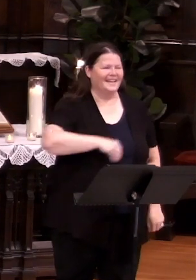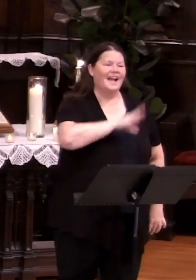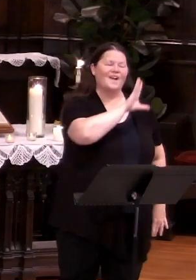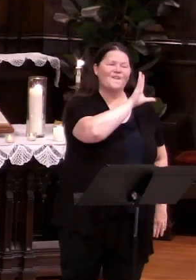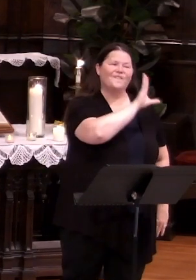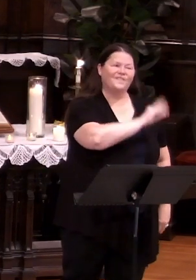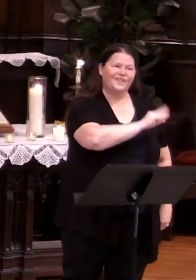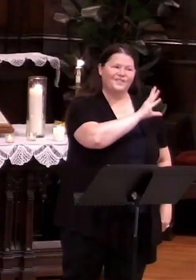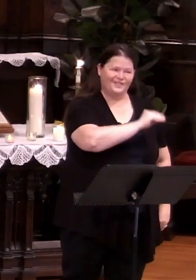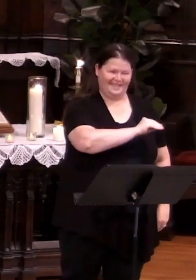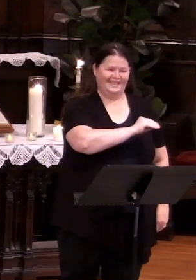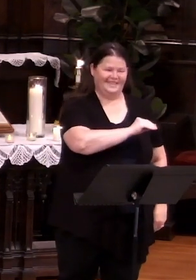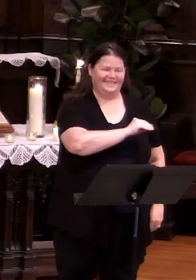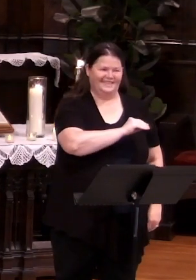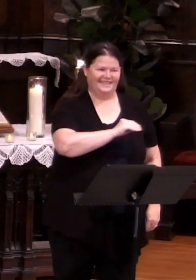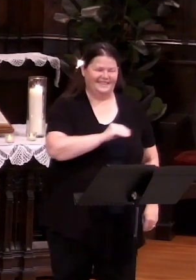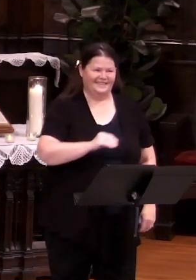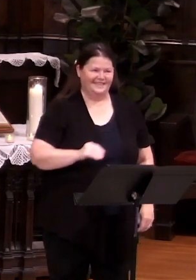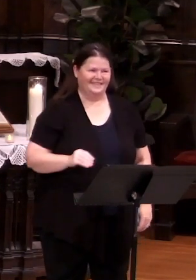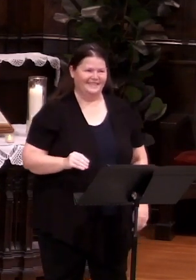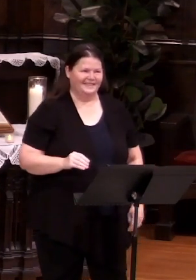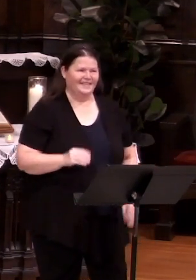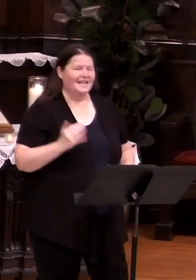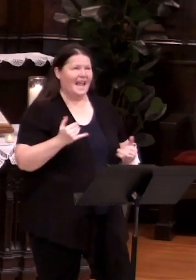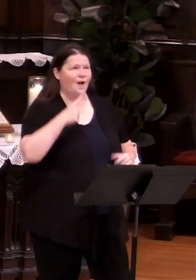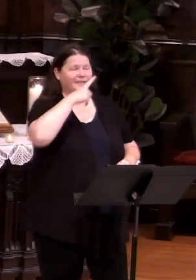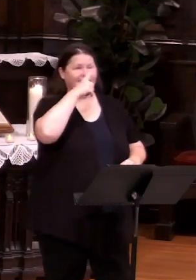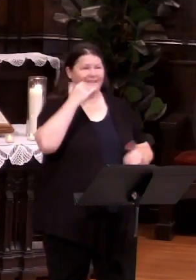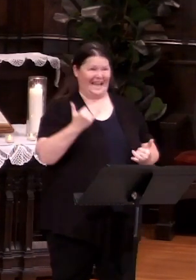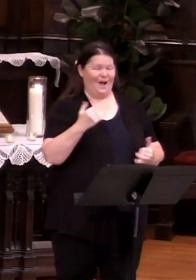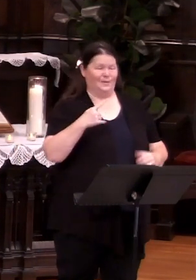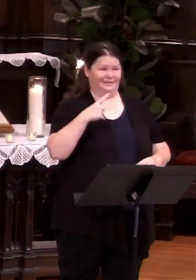representation of athletes makes the Summer Games